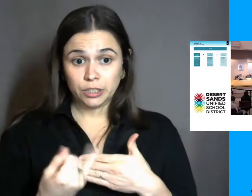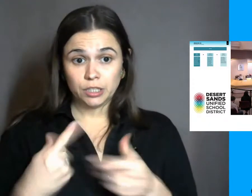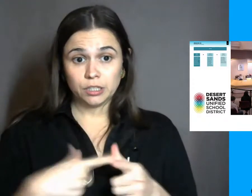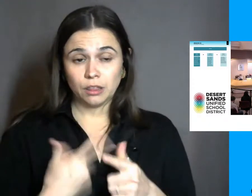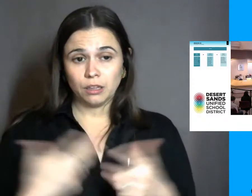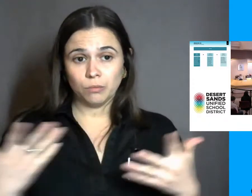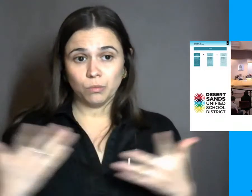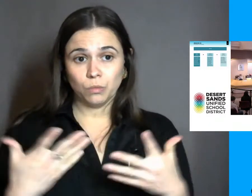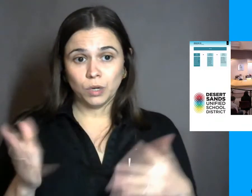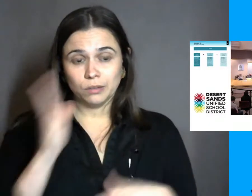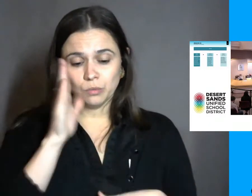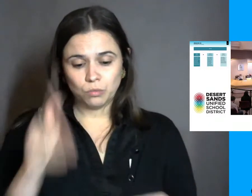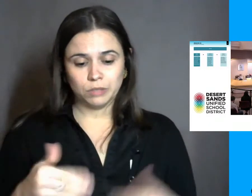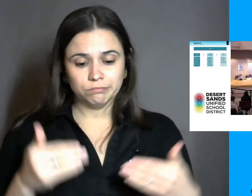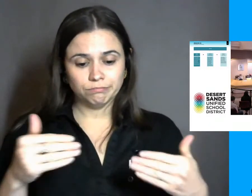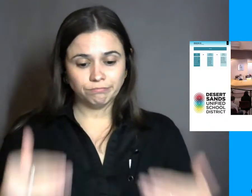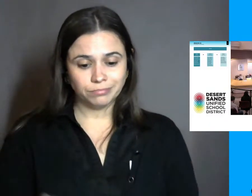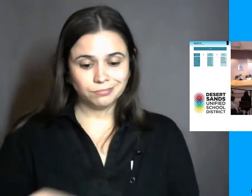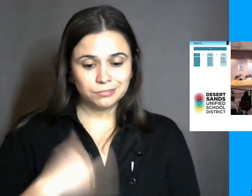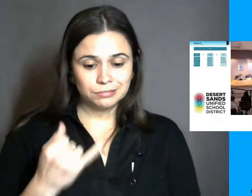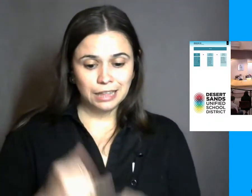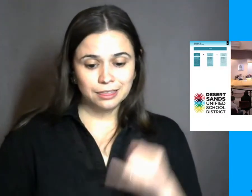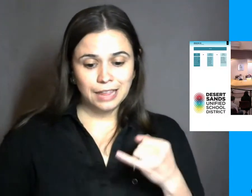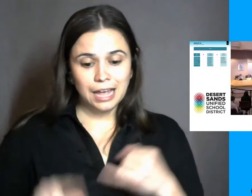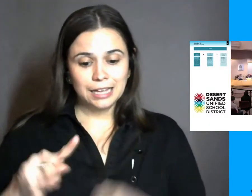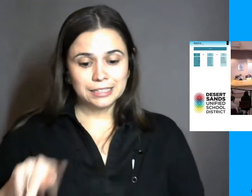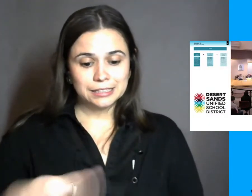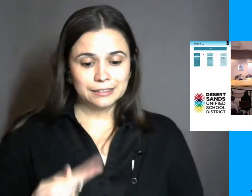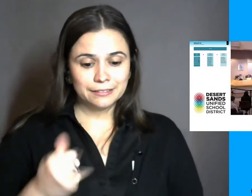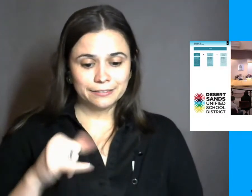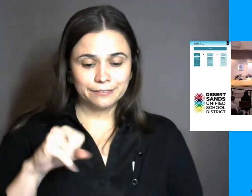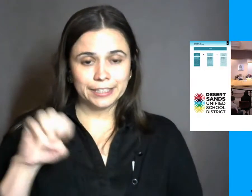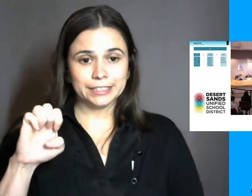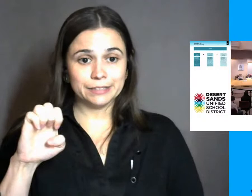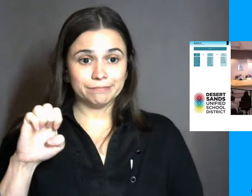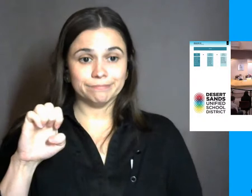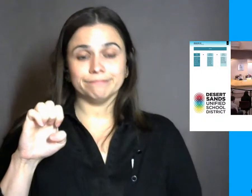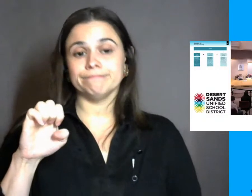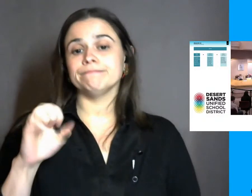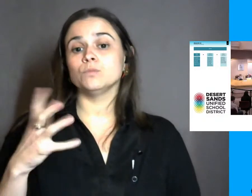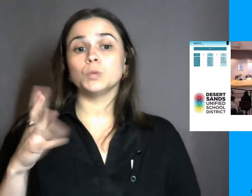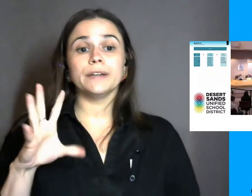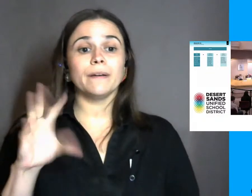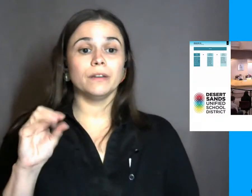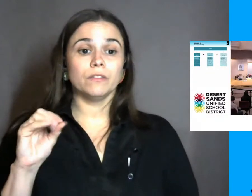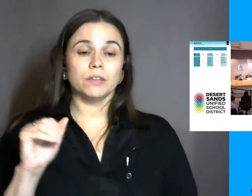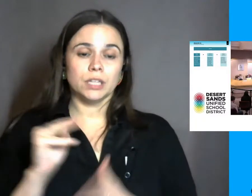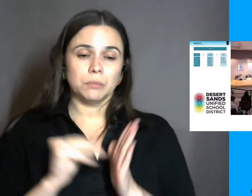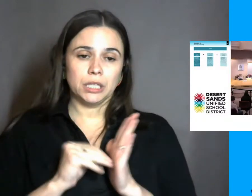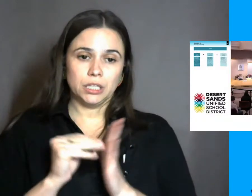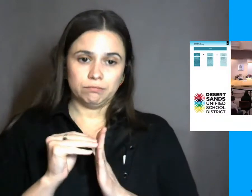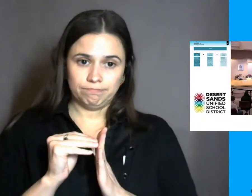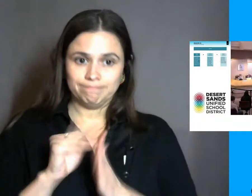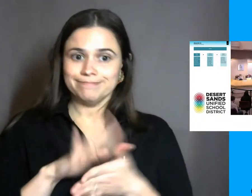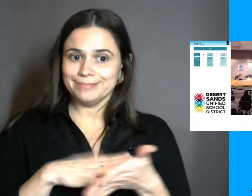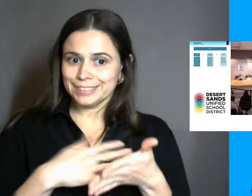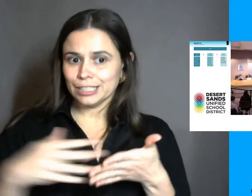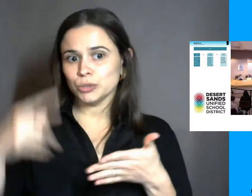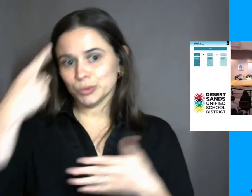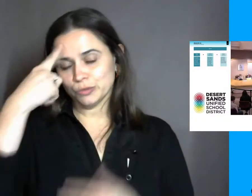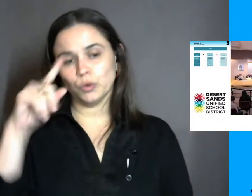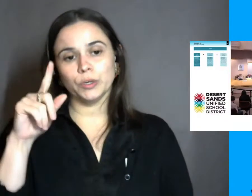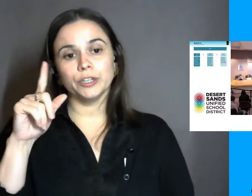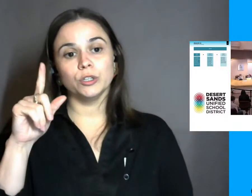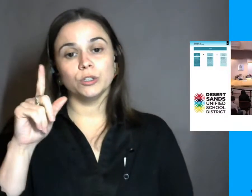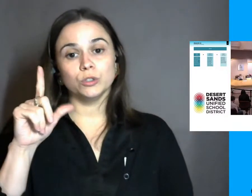is phase three, which is $50 million, and that was scheduled to be 2022 and on, and that